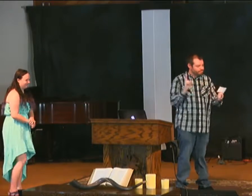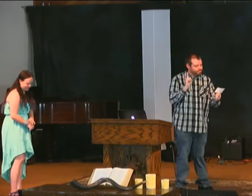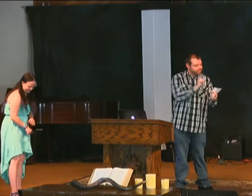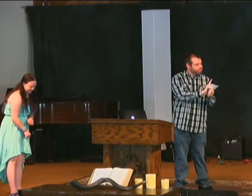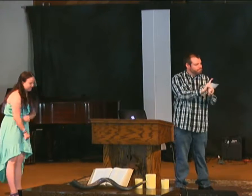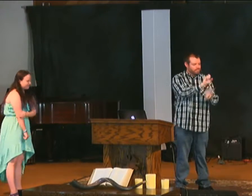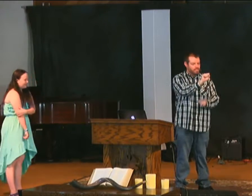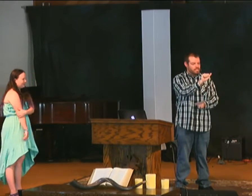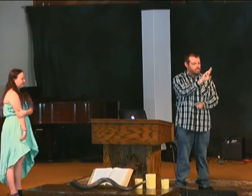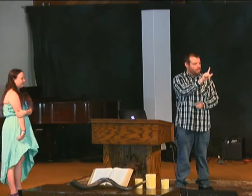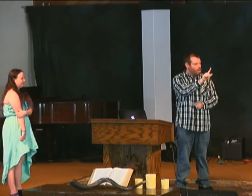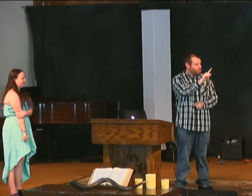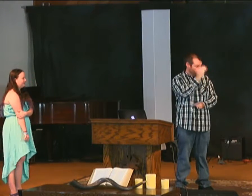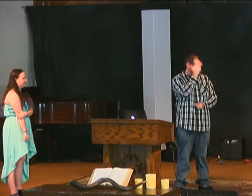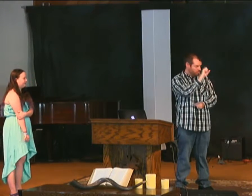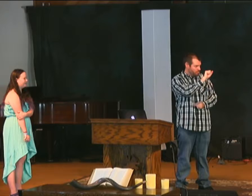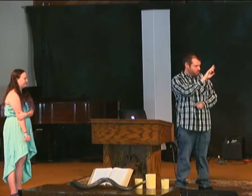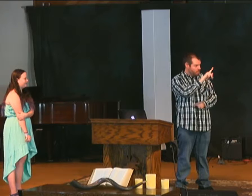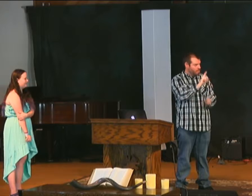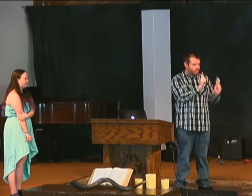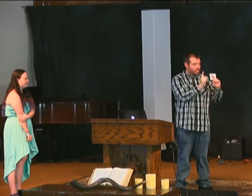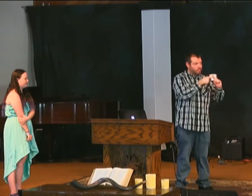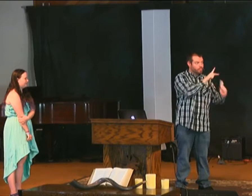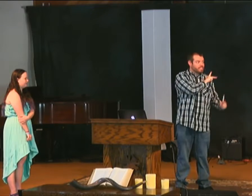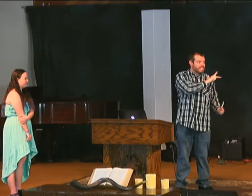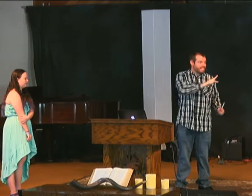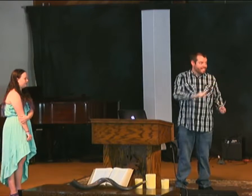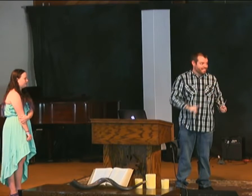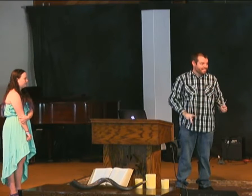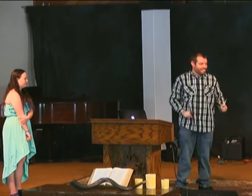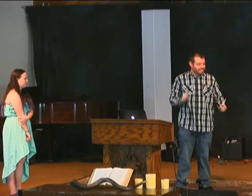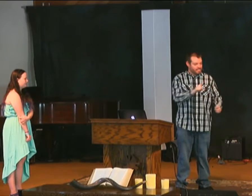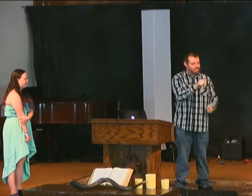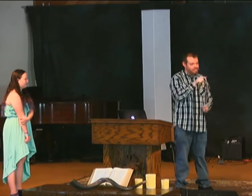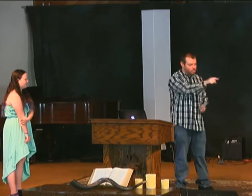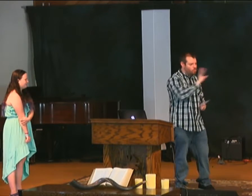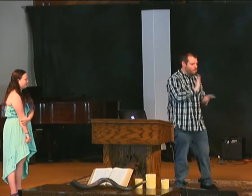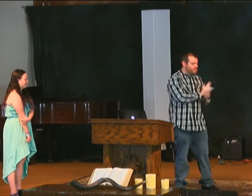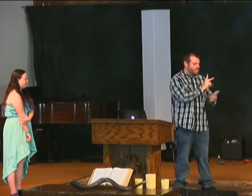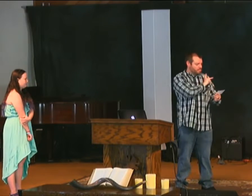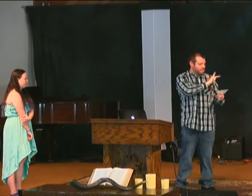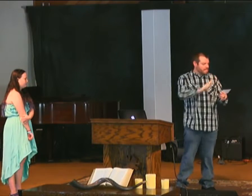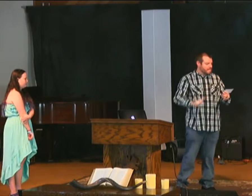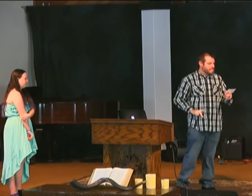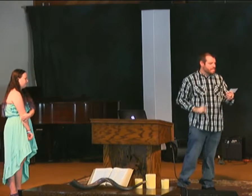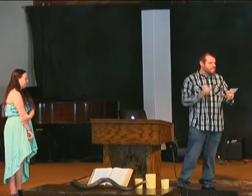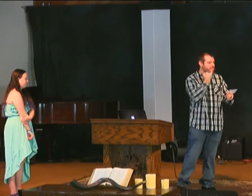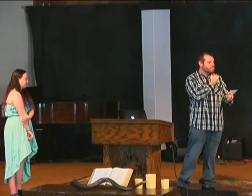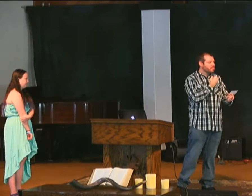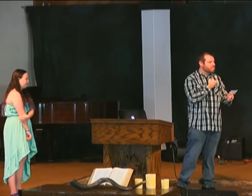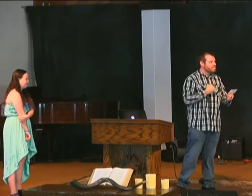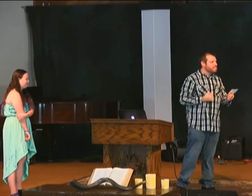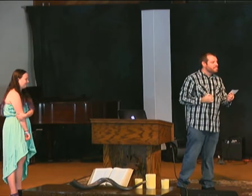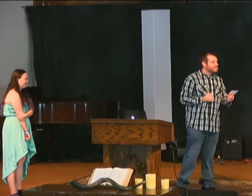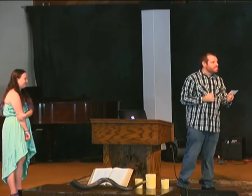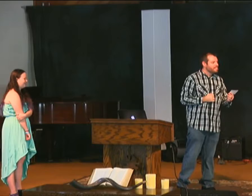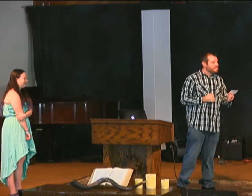Prophet Saul, the first king. You will become king.